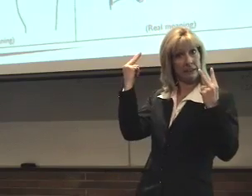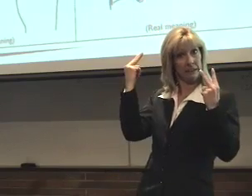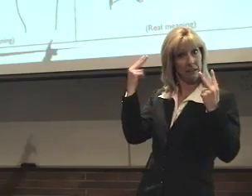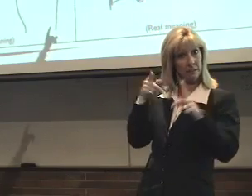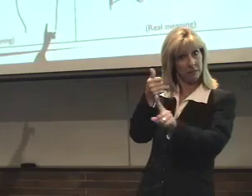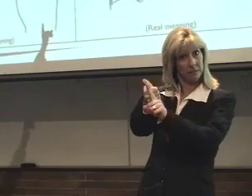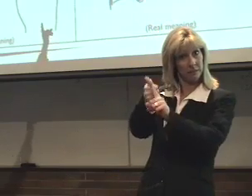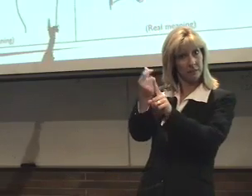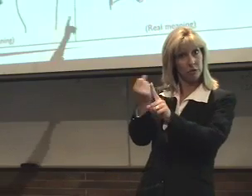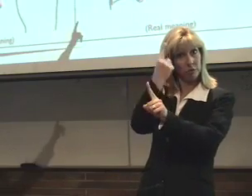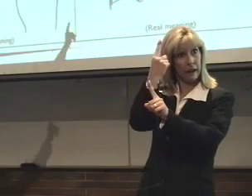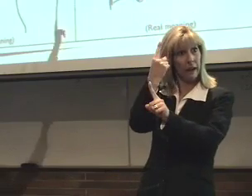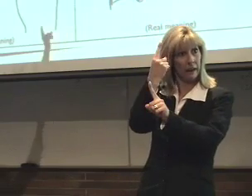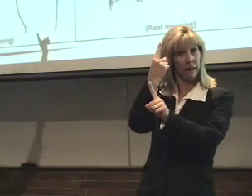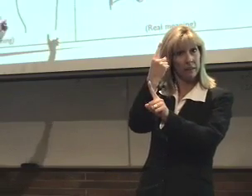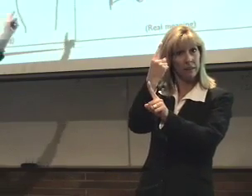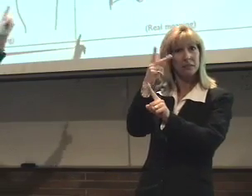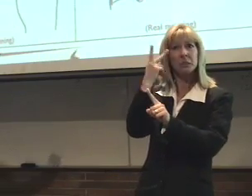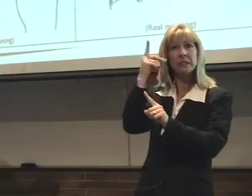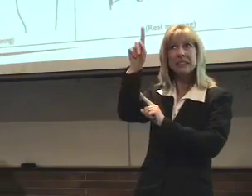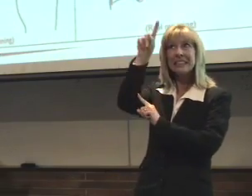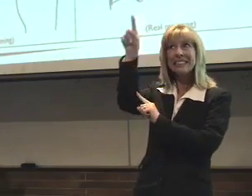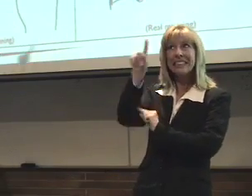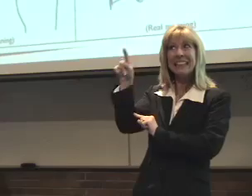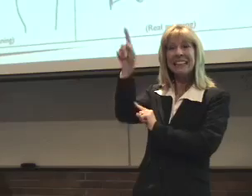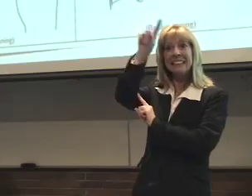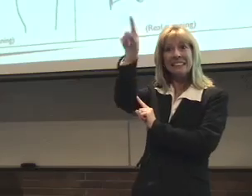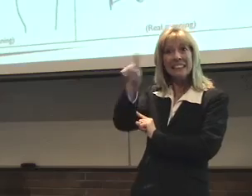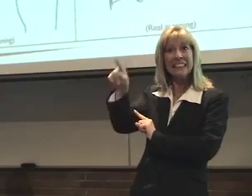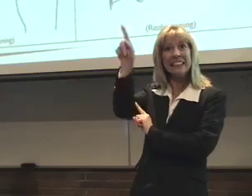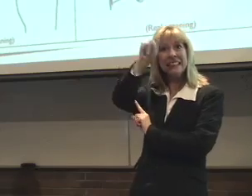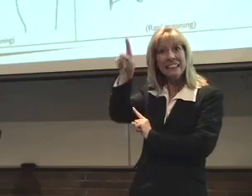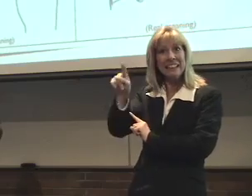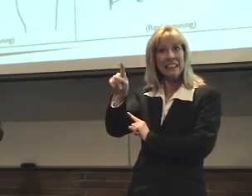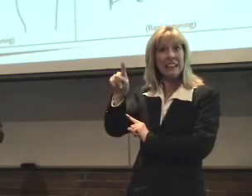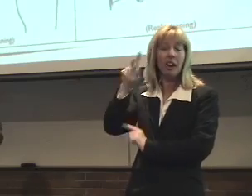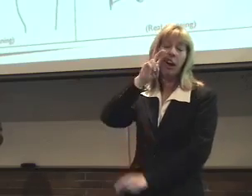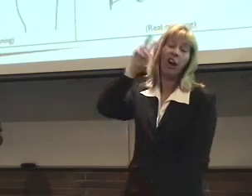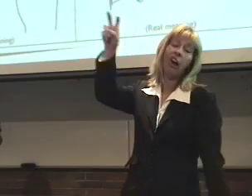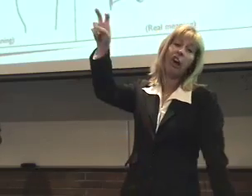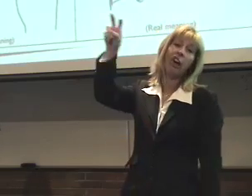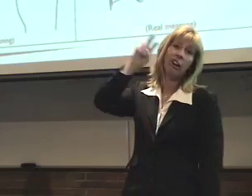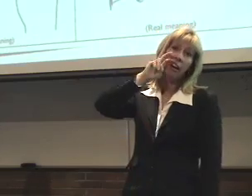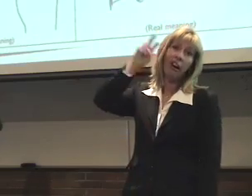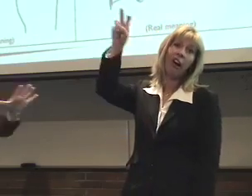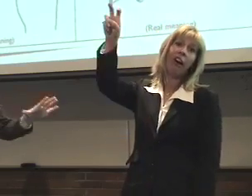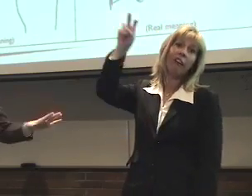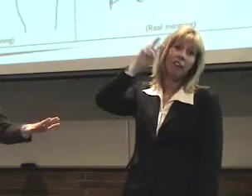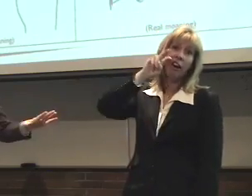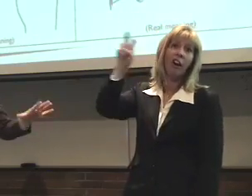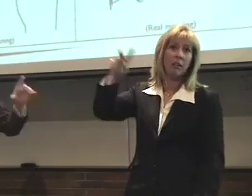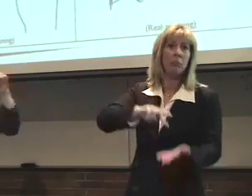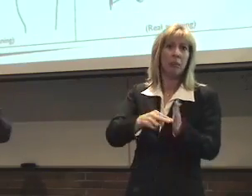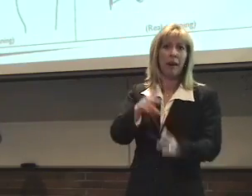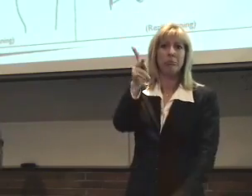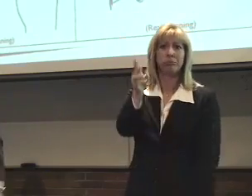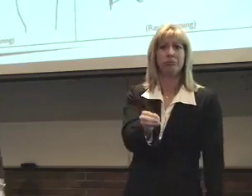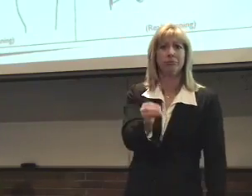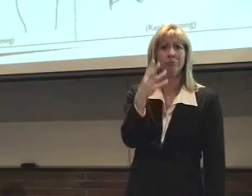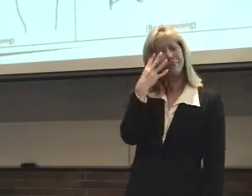You see the Z's, right? Z's are huge, signifying that he's gone. My favorite part of this,